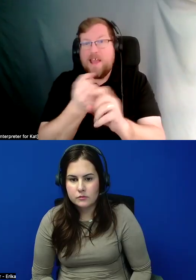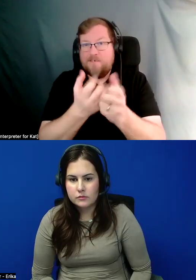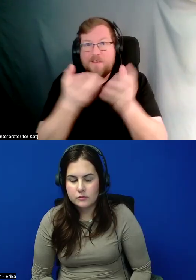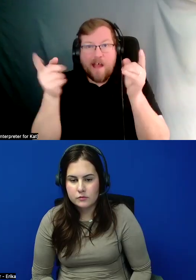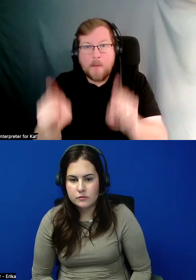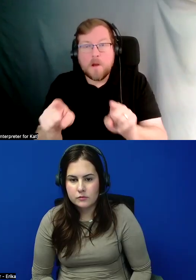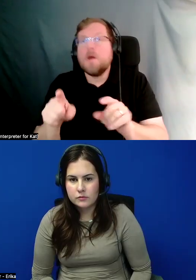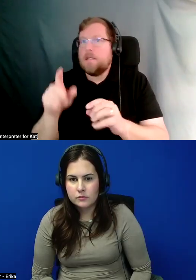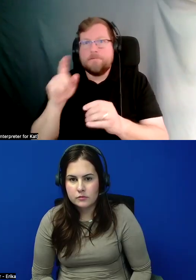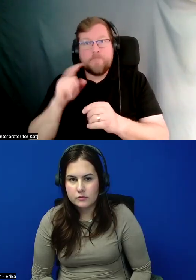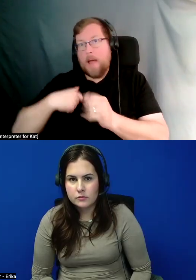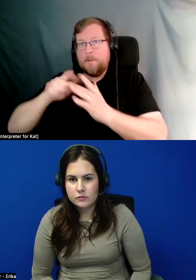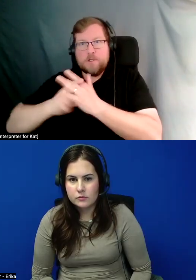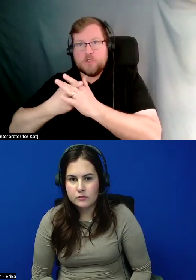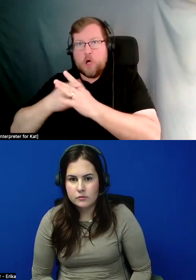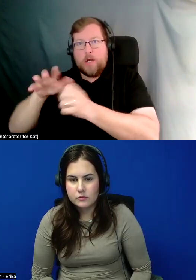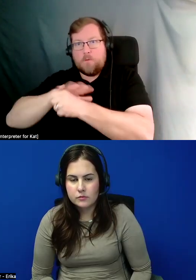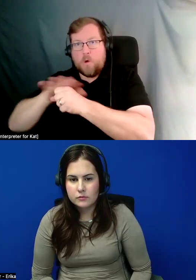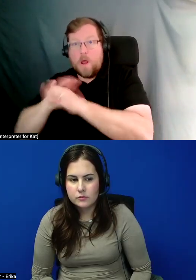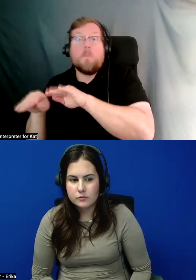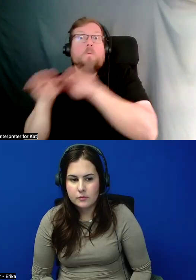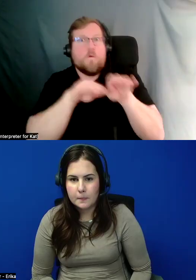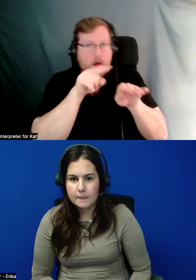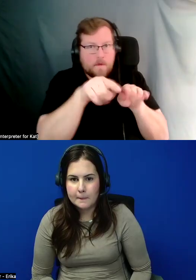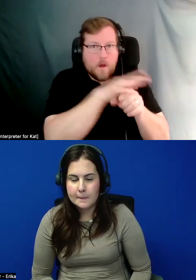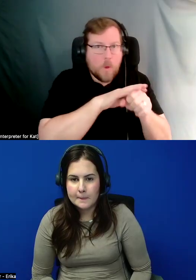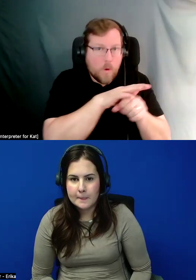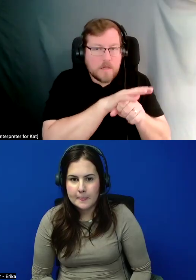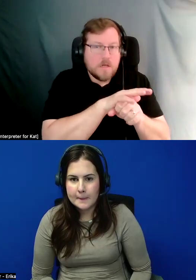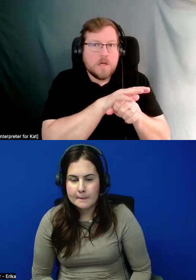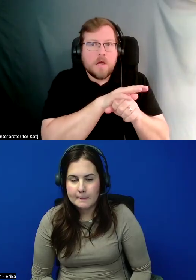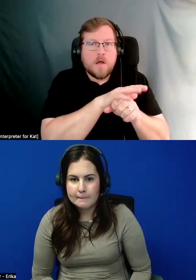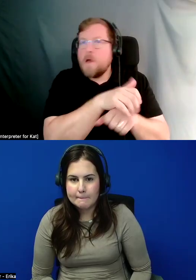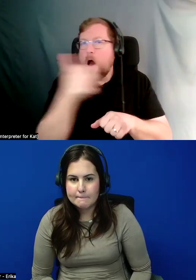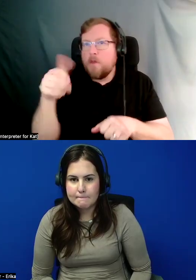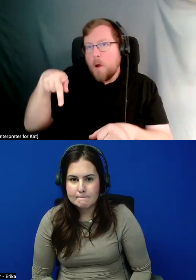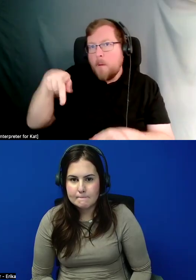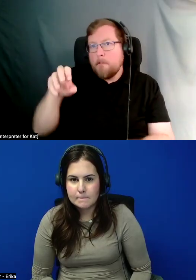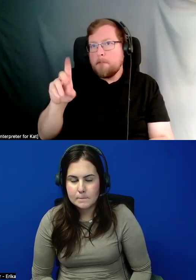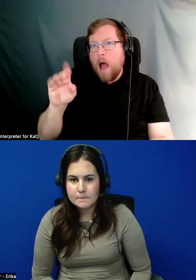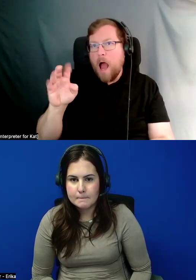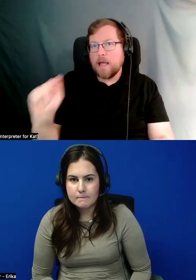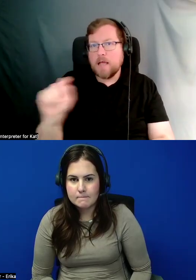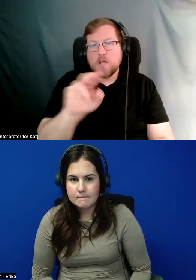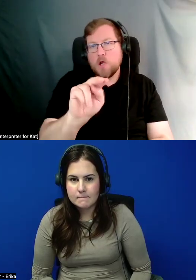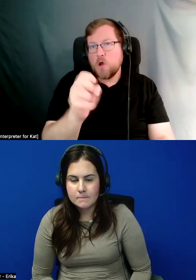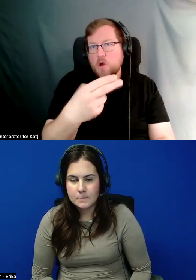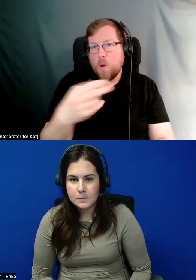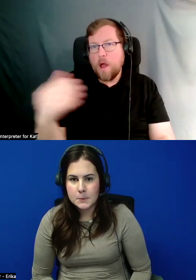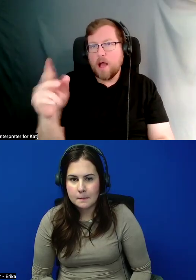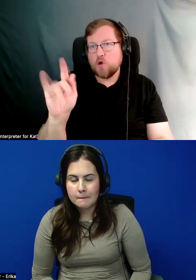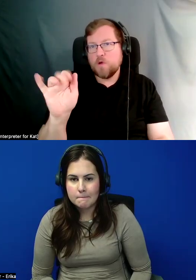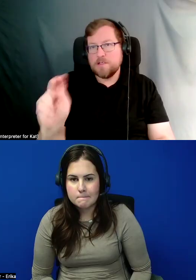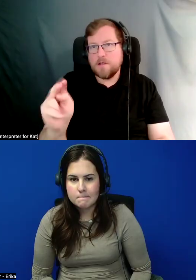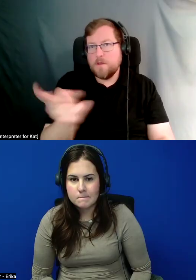getting from one location to another. Because I heard from another podcast, I think it was with Noah and Kristen that we talked a little bit about the